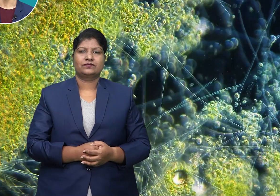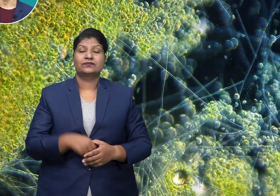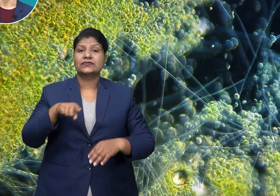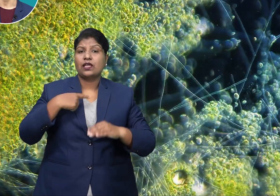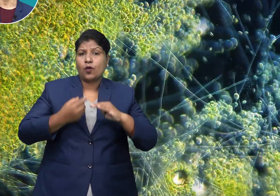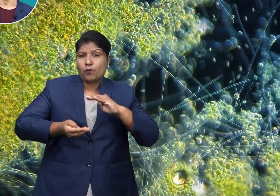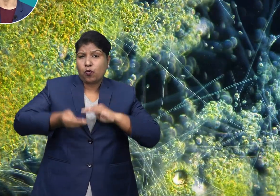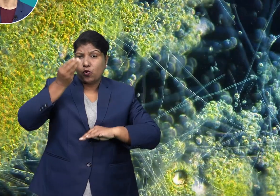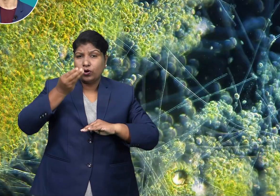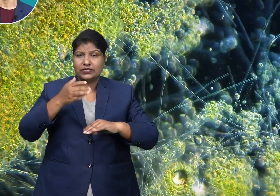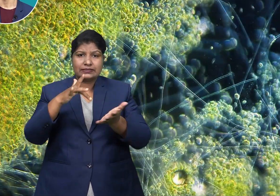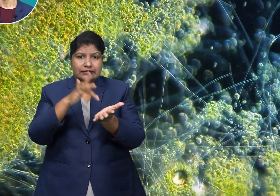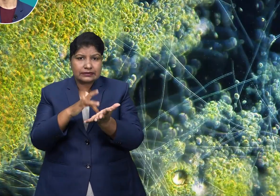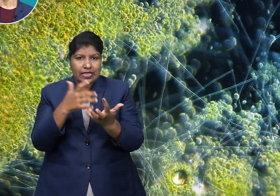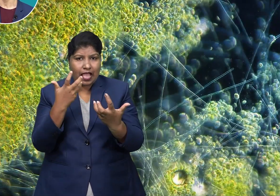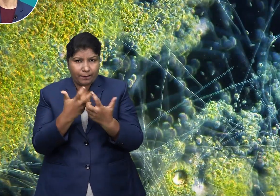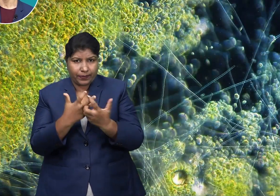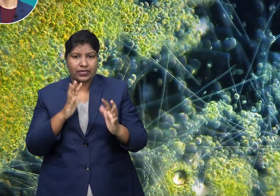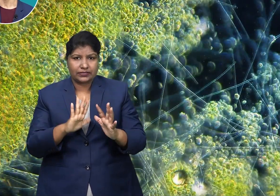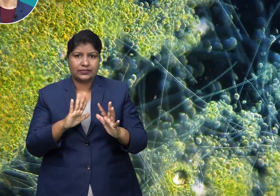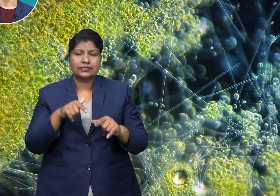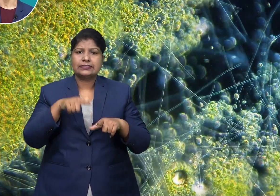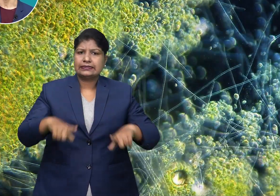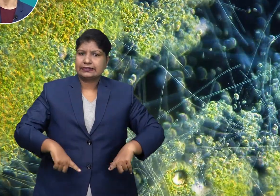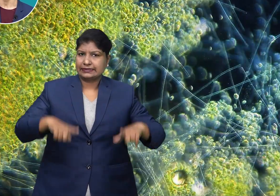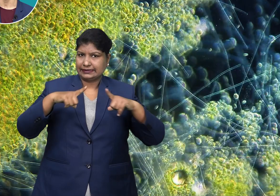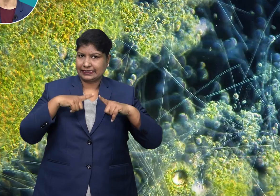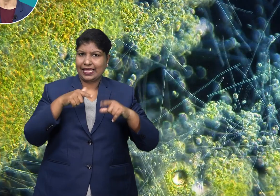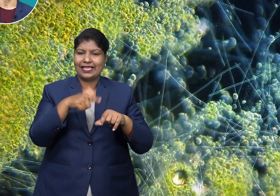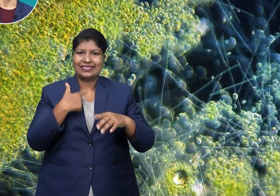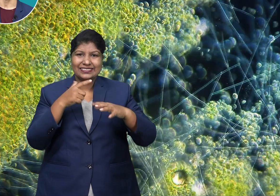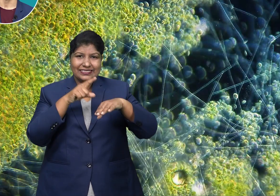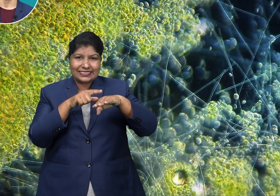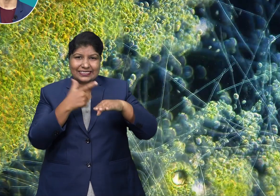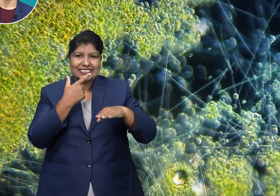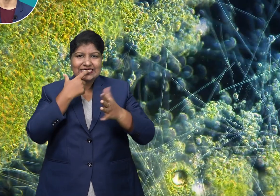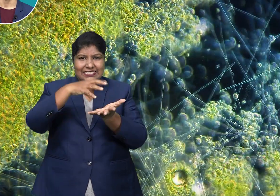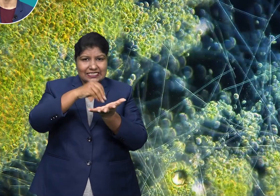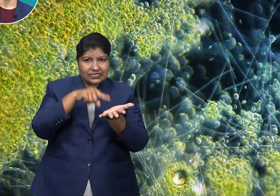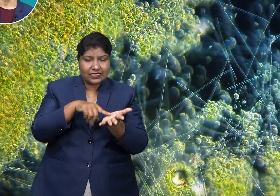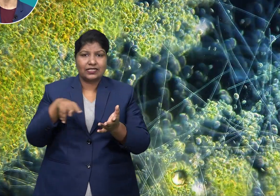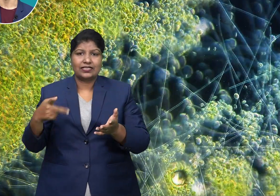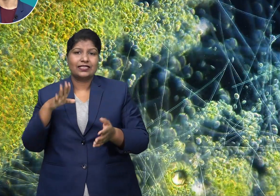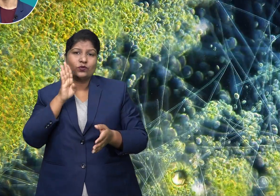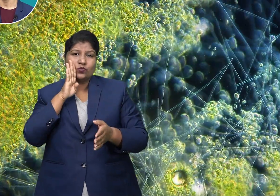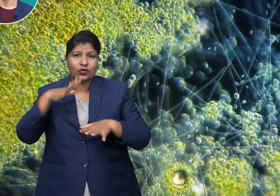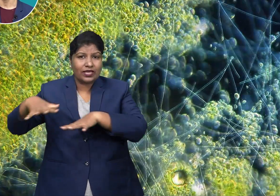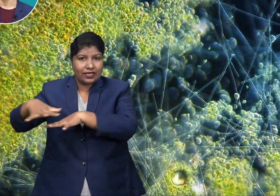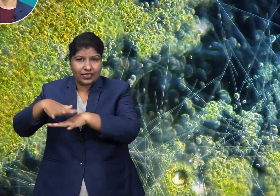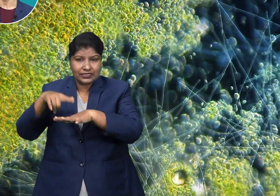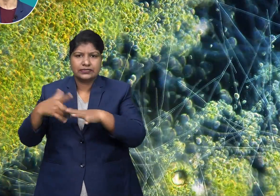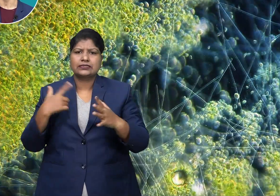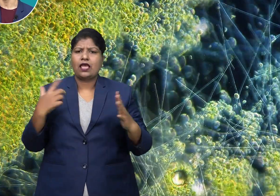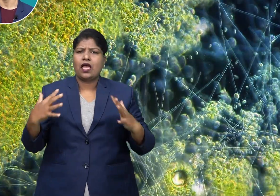The more adaptive forms live on to form symbiotic relationships with the fungi